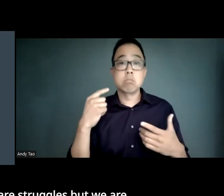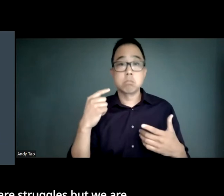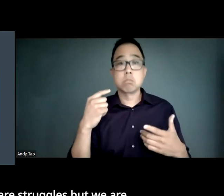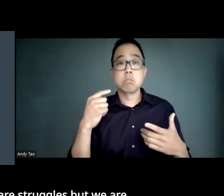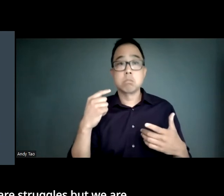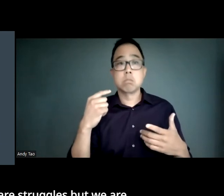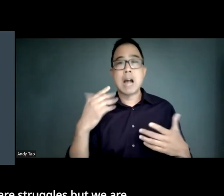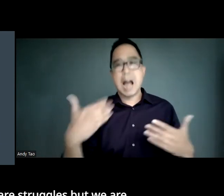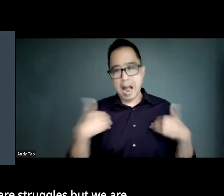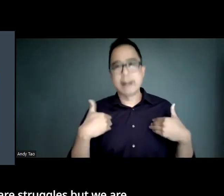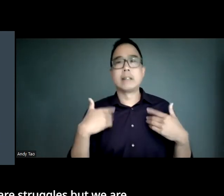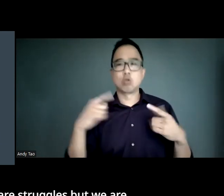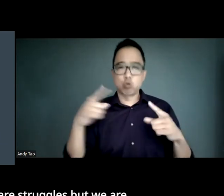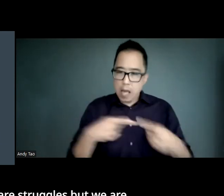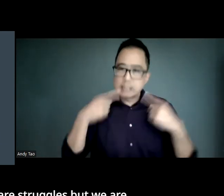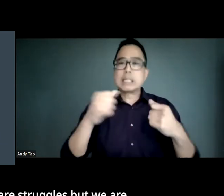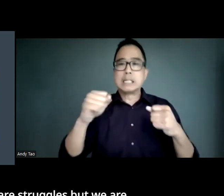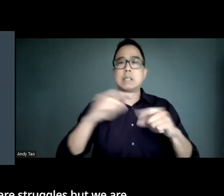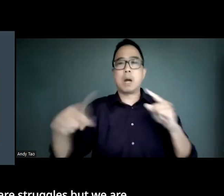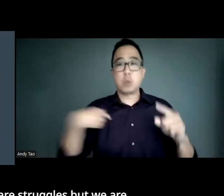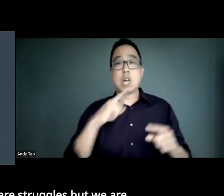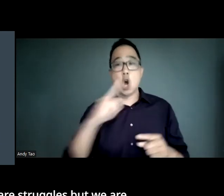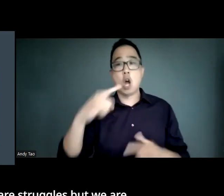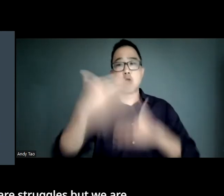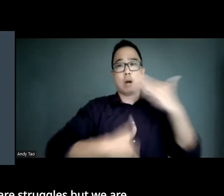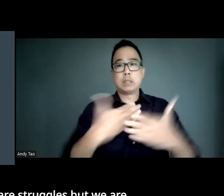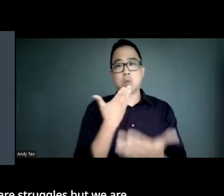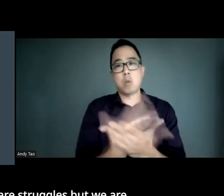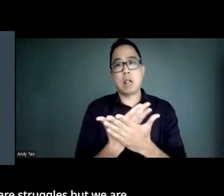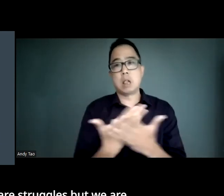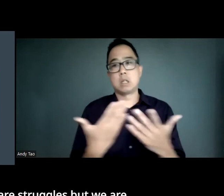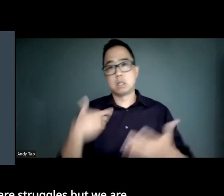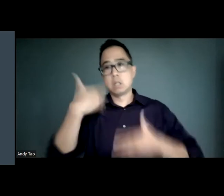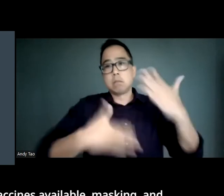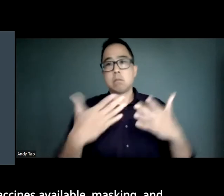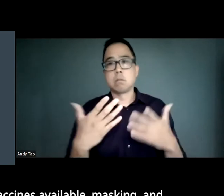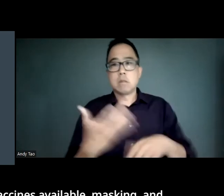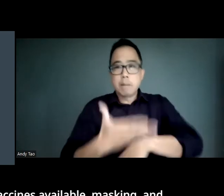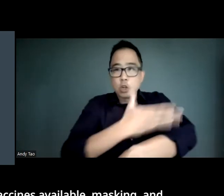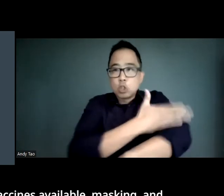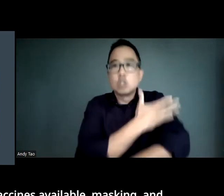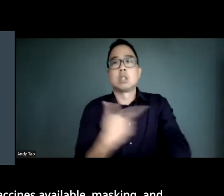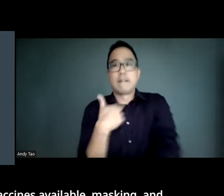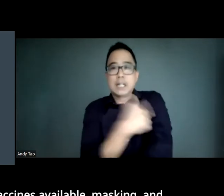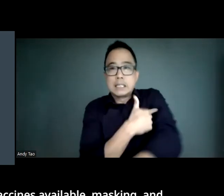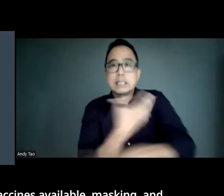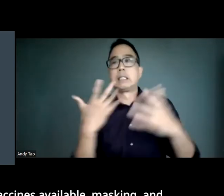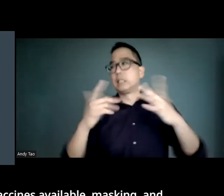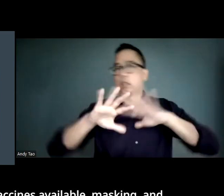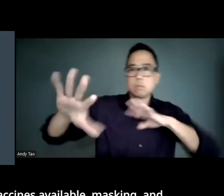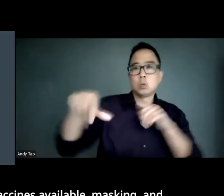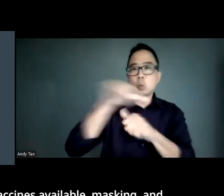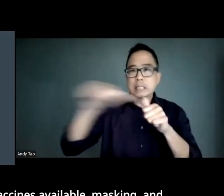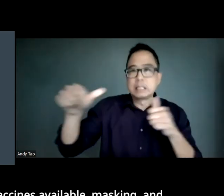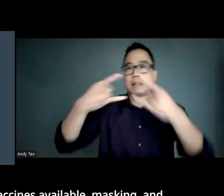stop dying from it, it will transition over to an endemic. We're going to switch interpreters. This is